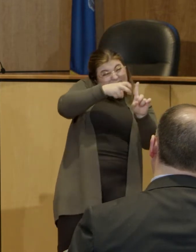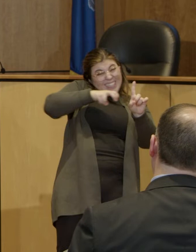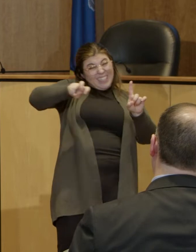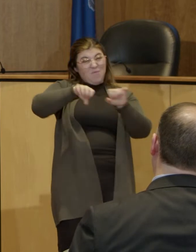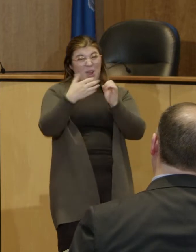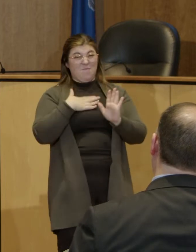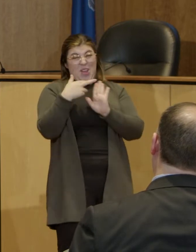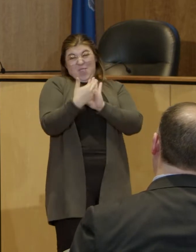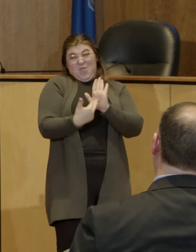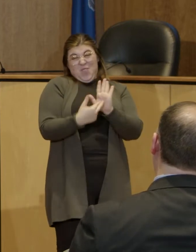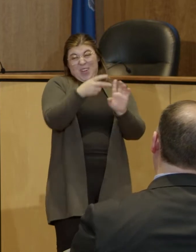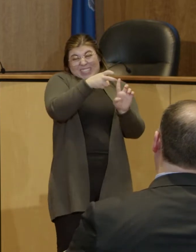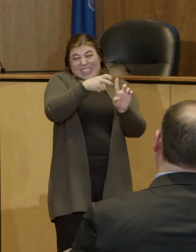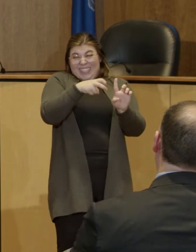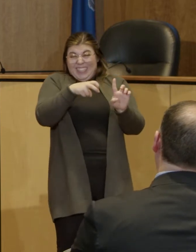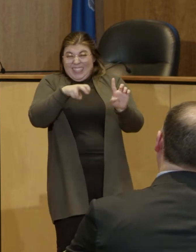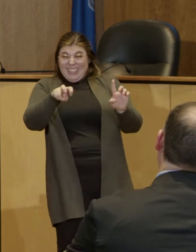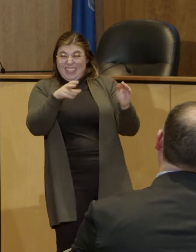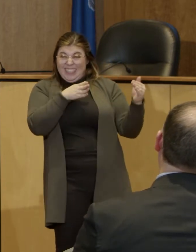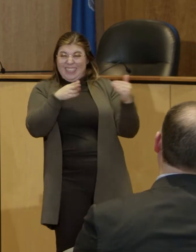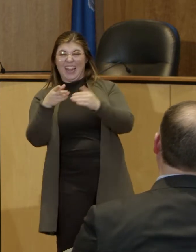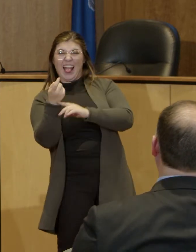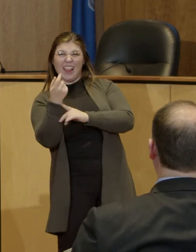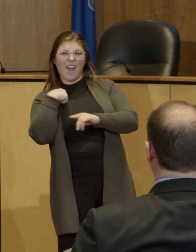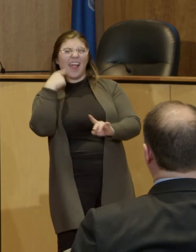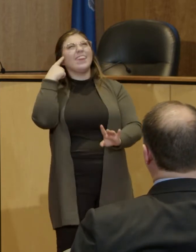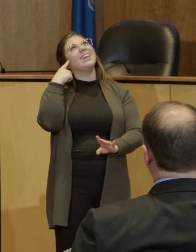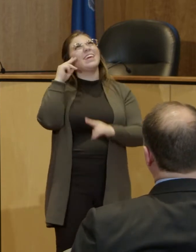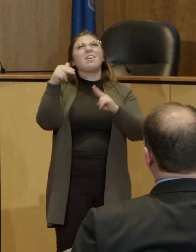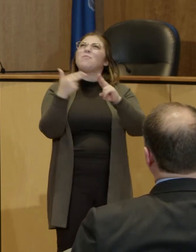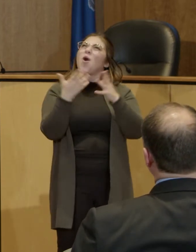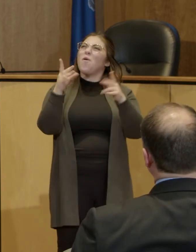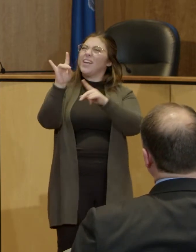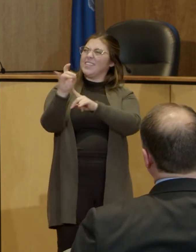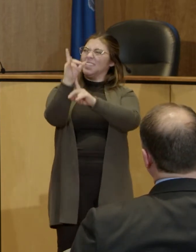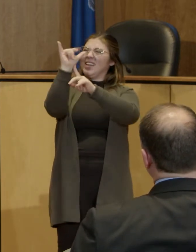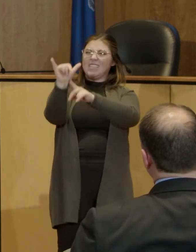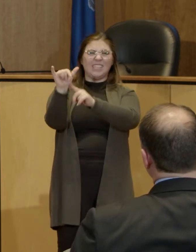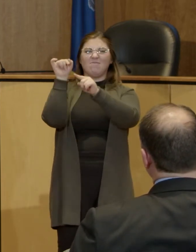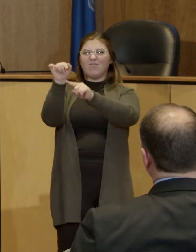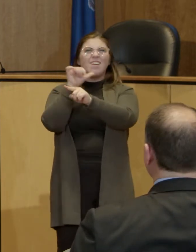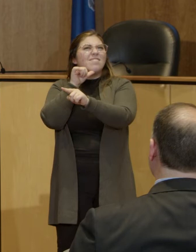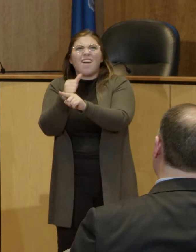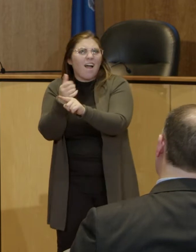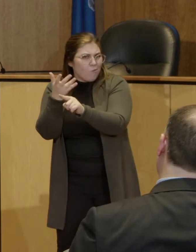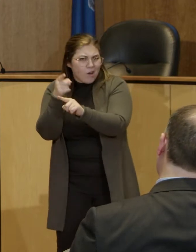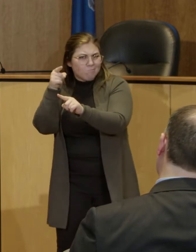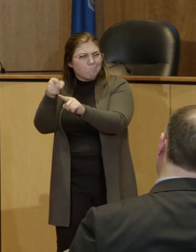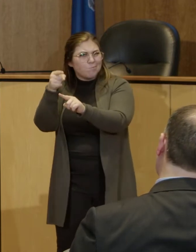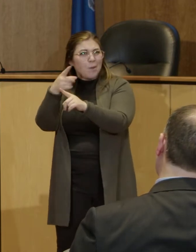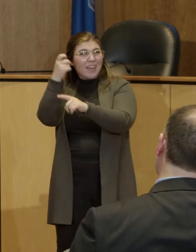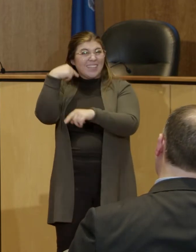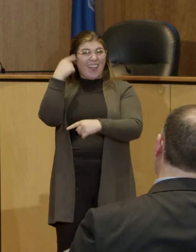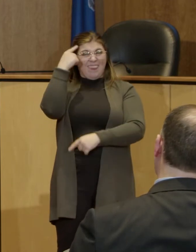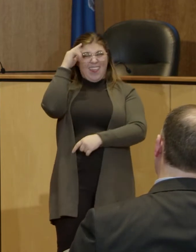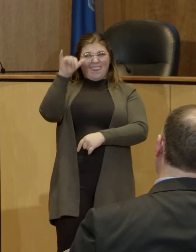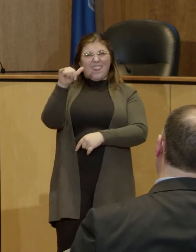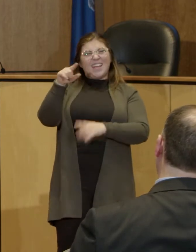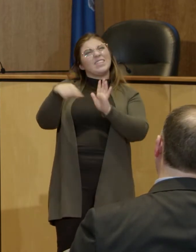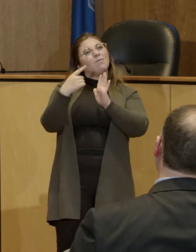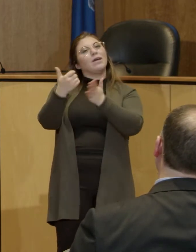rule a little bit and think about what dignity is not, because I think in some ways that helps